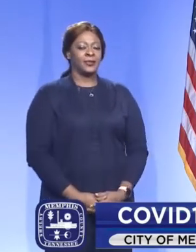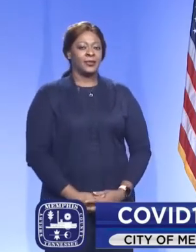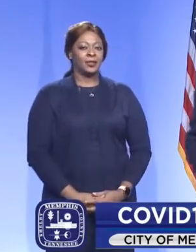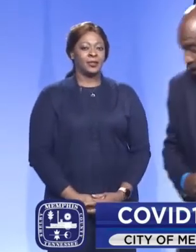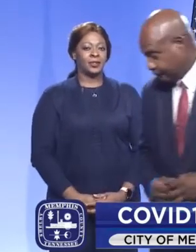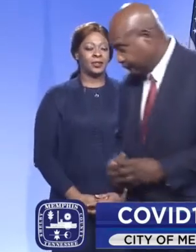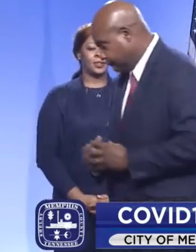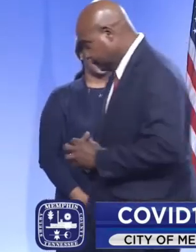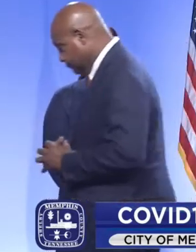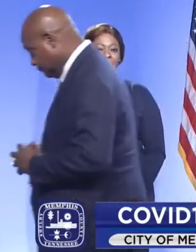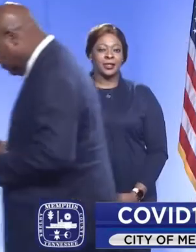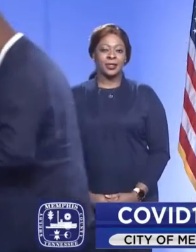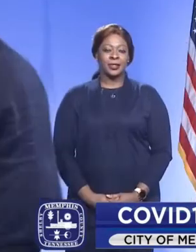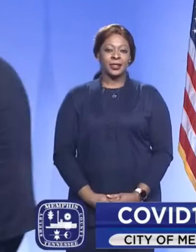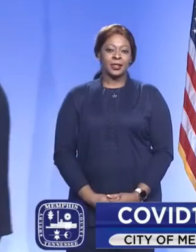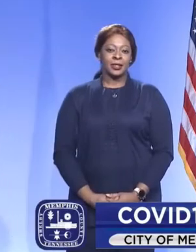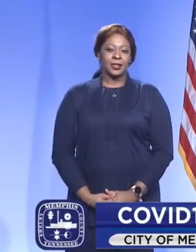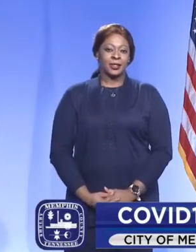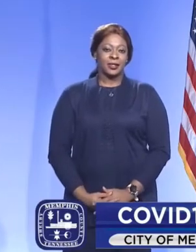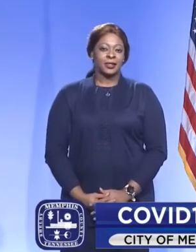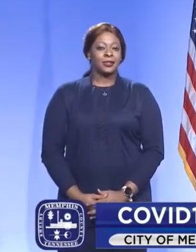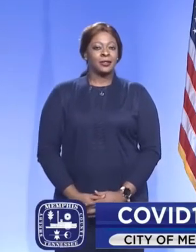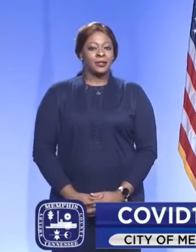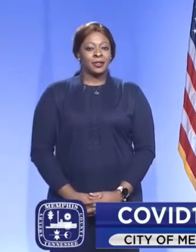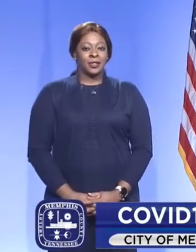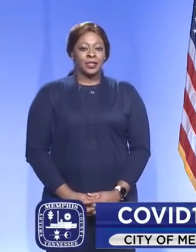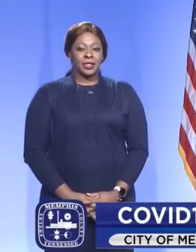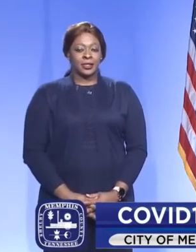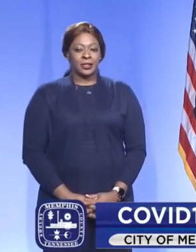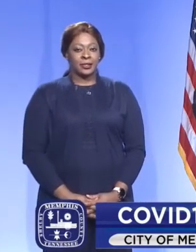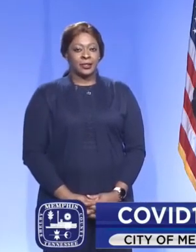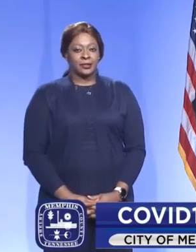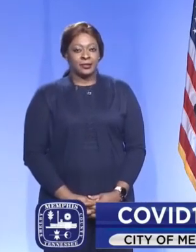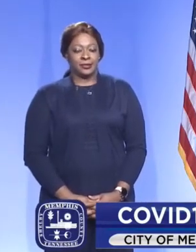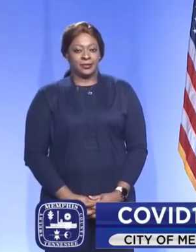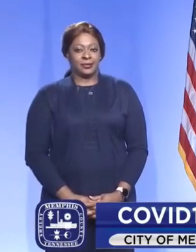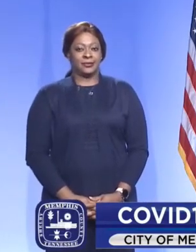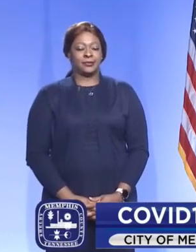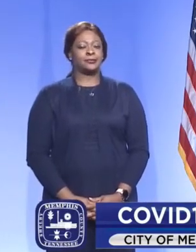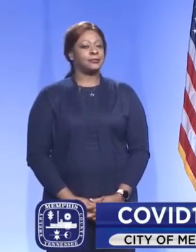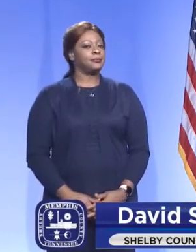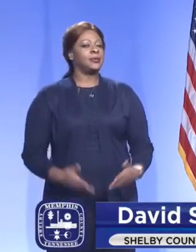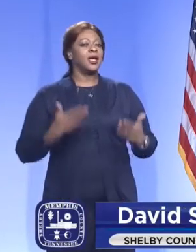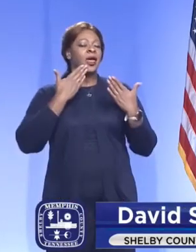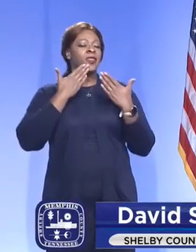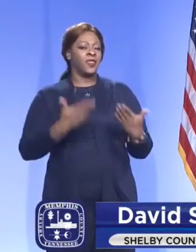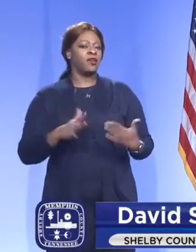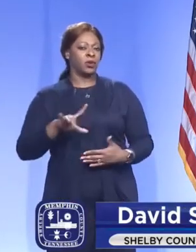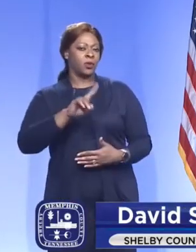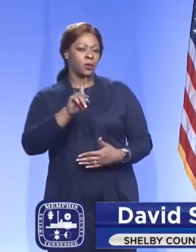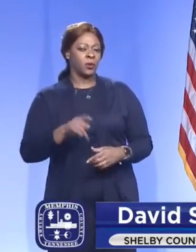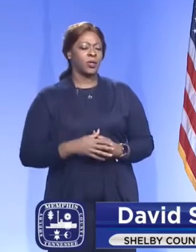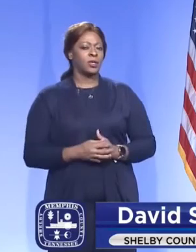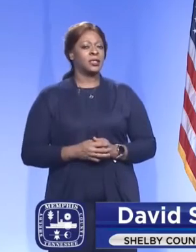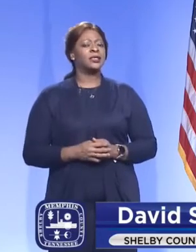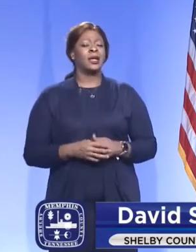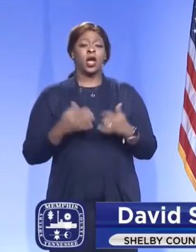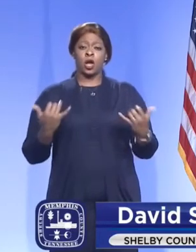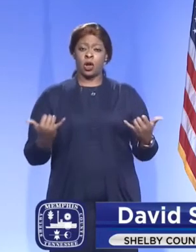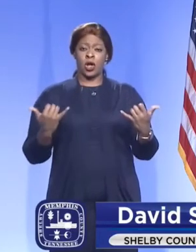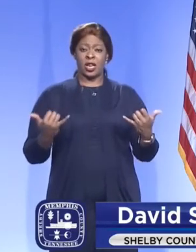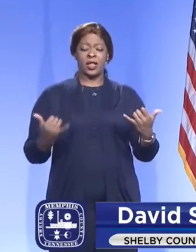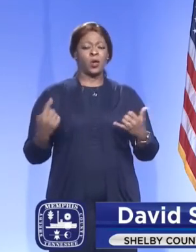How concerned are you that underutilization of testing means that we're missing cases, and with the kind